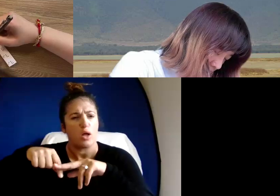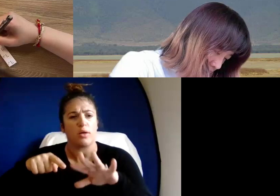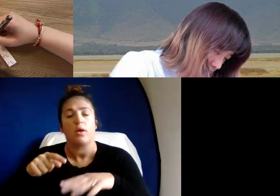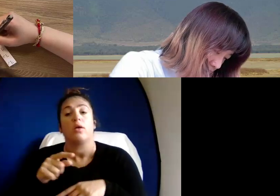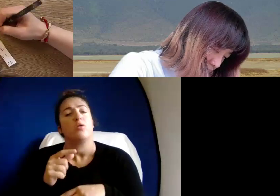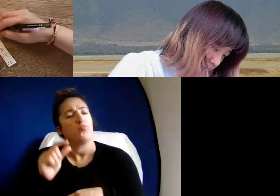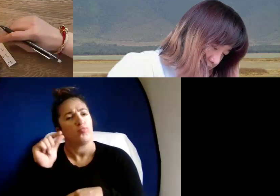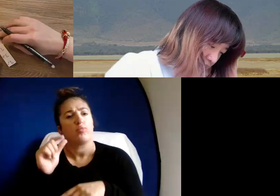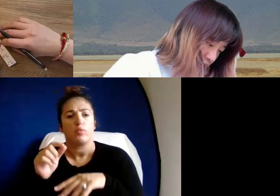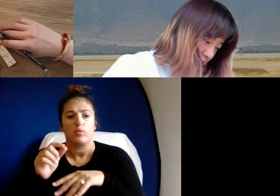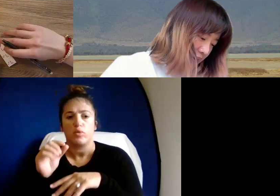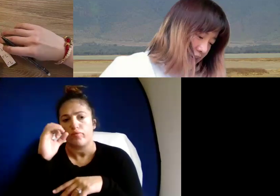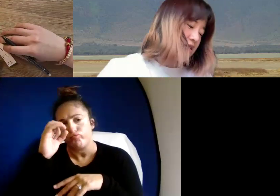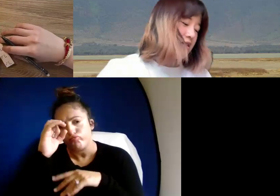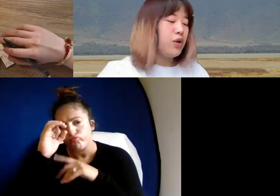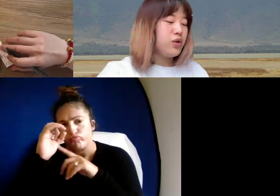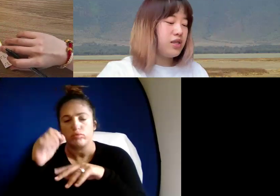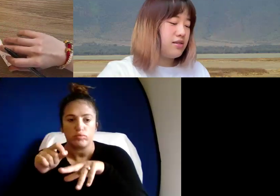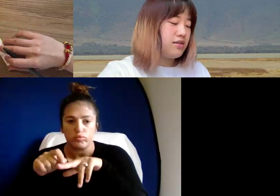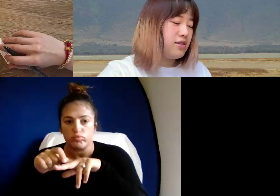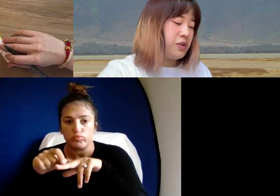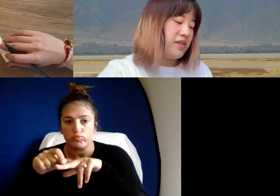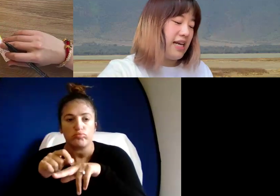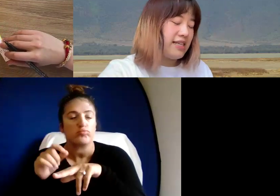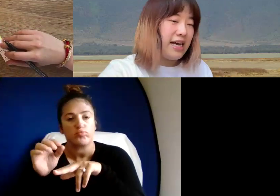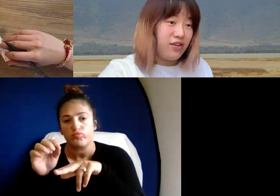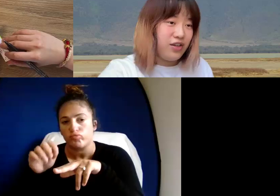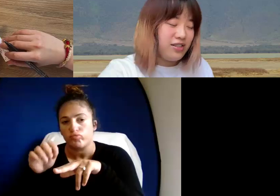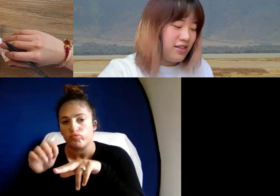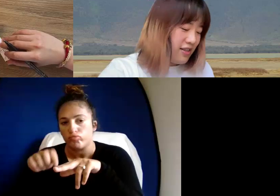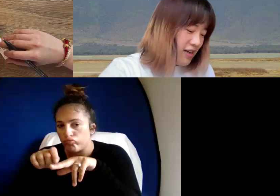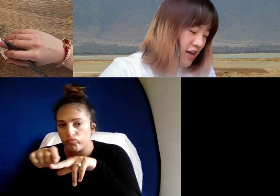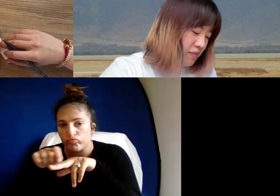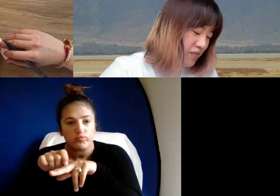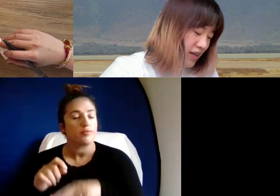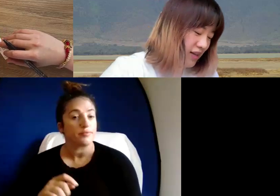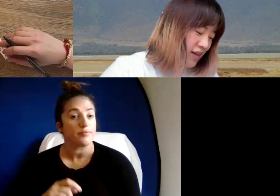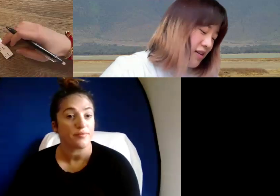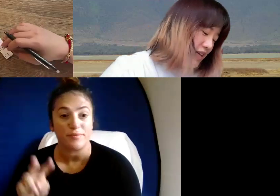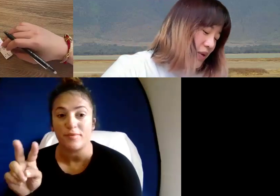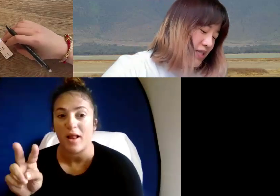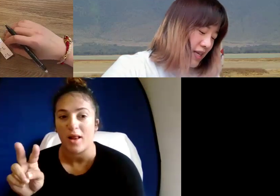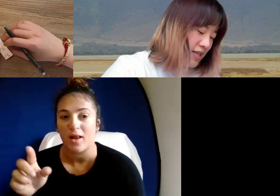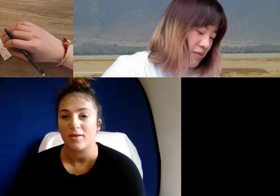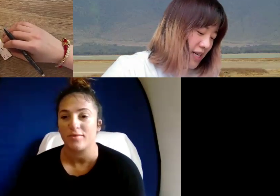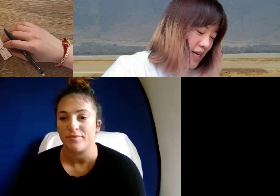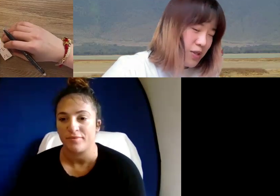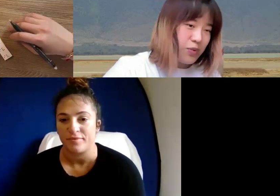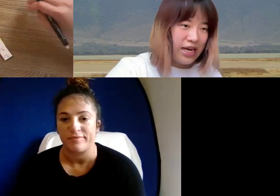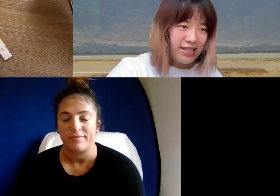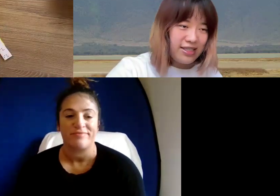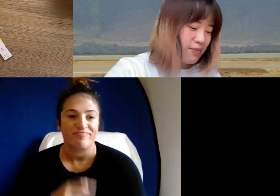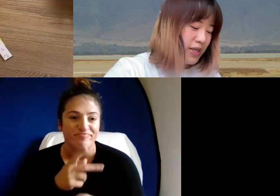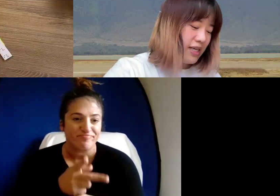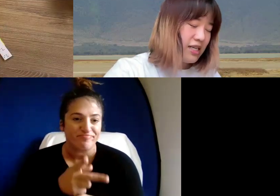dot, so you can't poke too light either. It will take some time